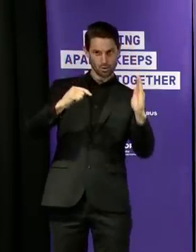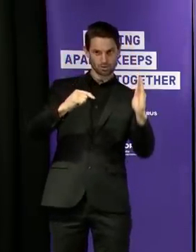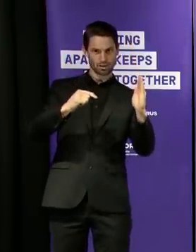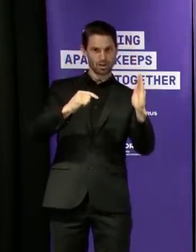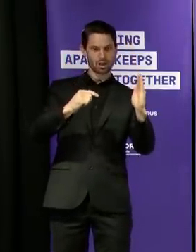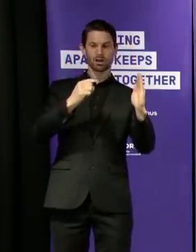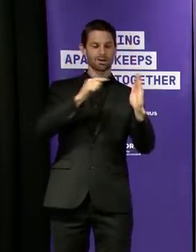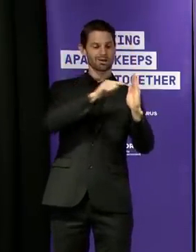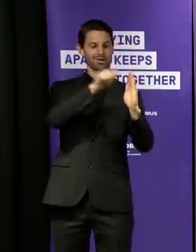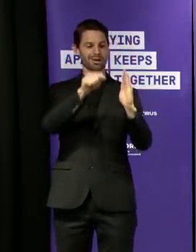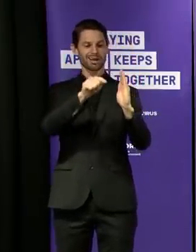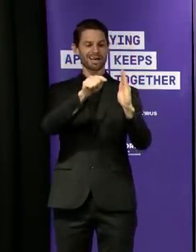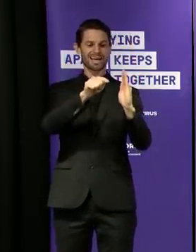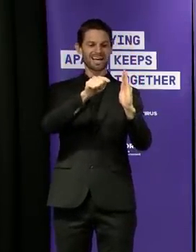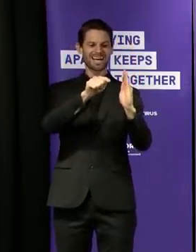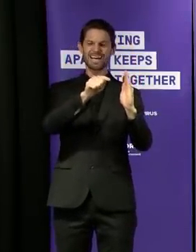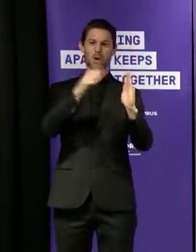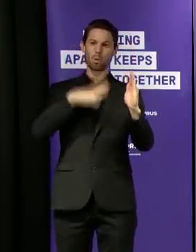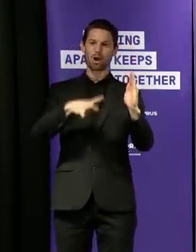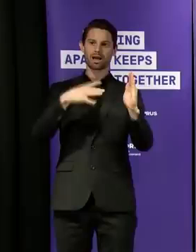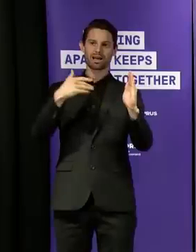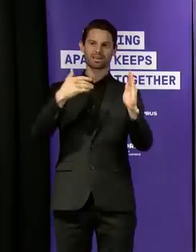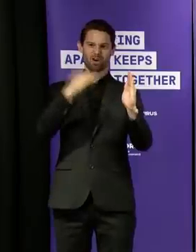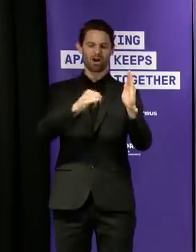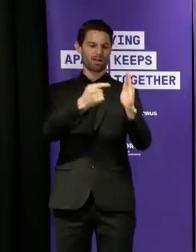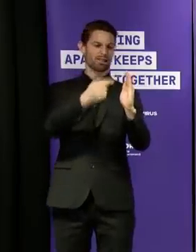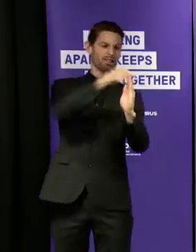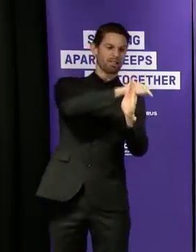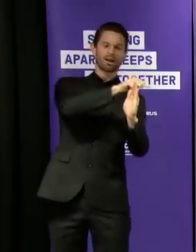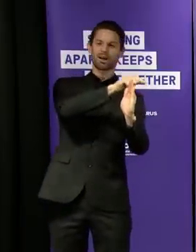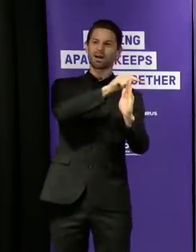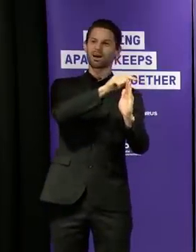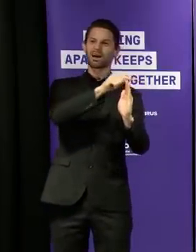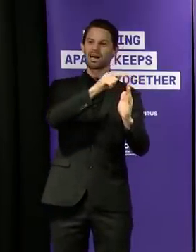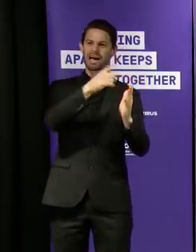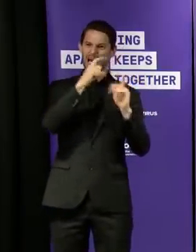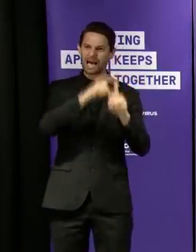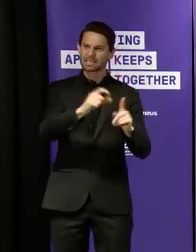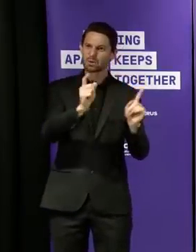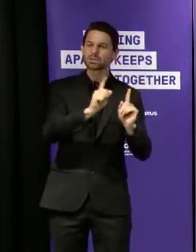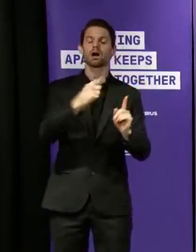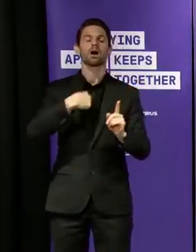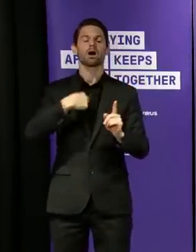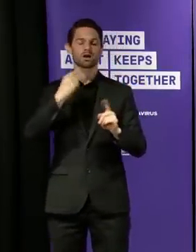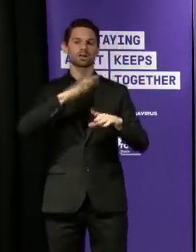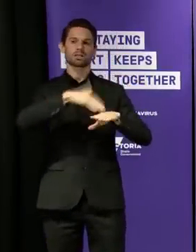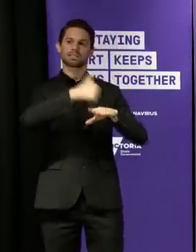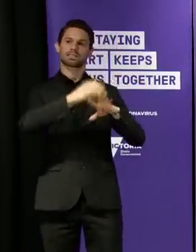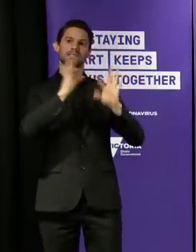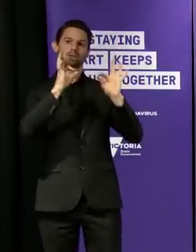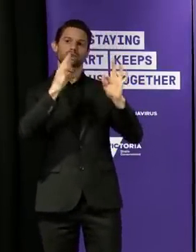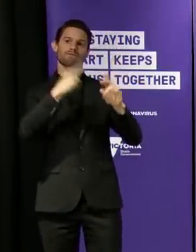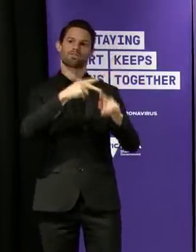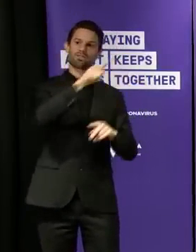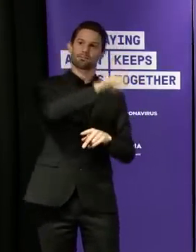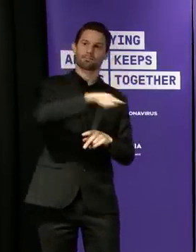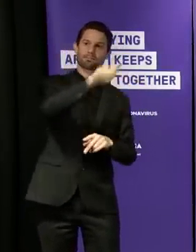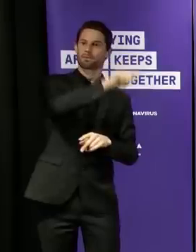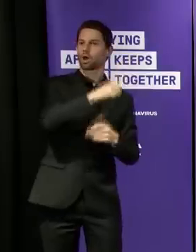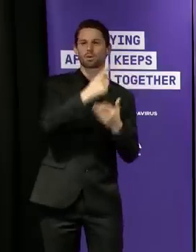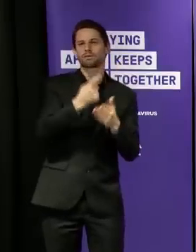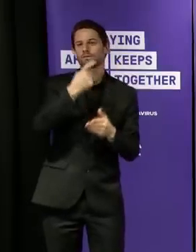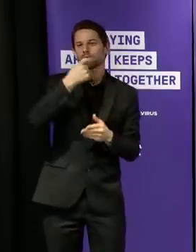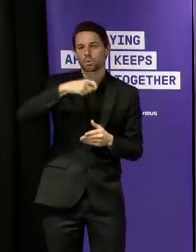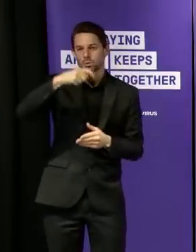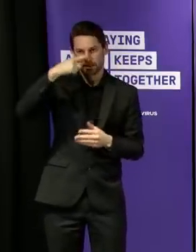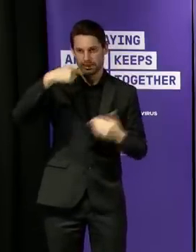They're on the wrong side of the line that we've drawn. We're going to try and unify that community and make sure that they've got some of those issues are dealt with. It's a very small number